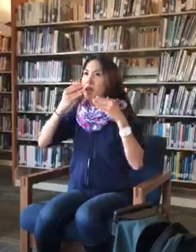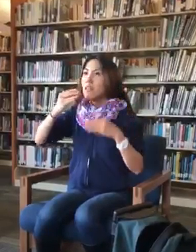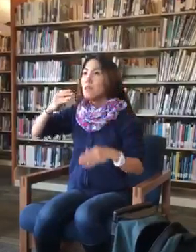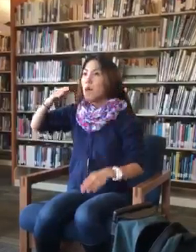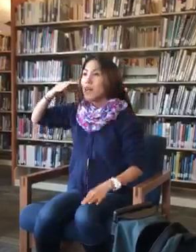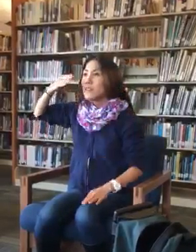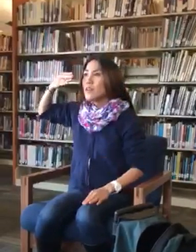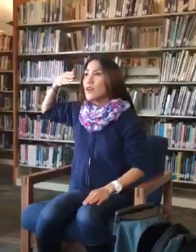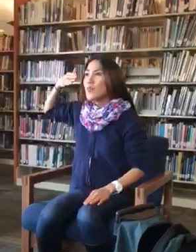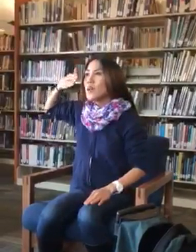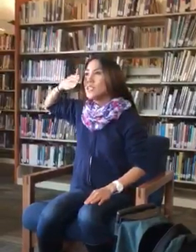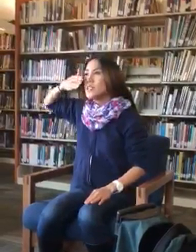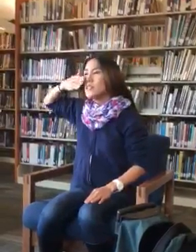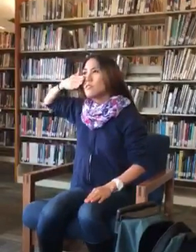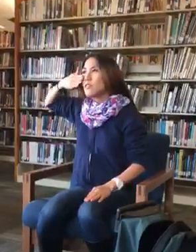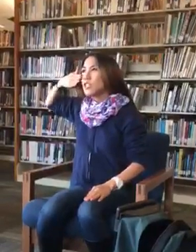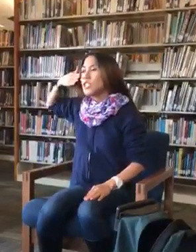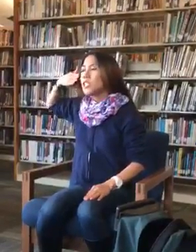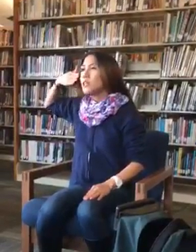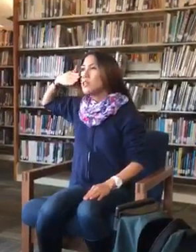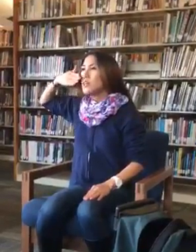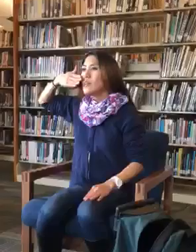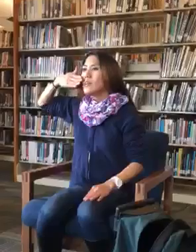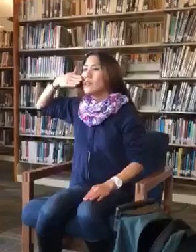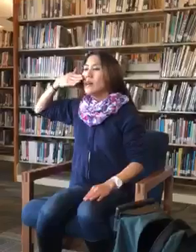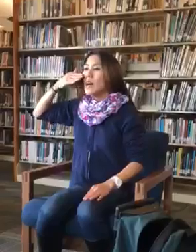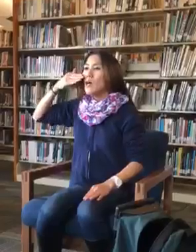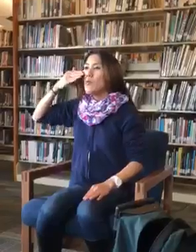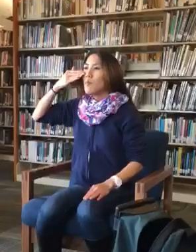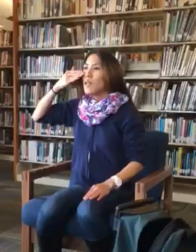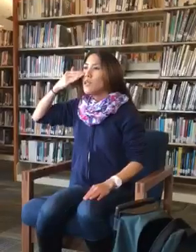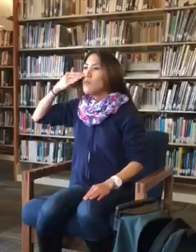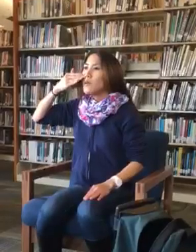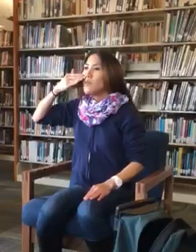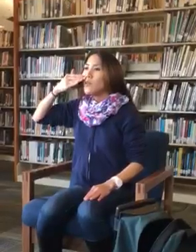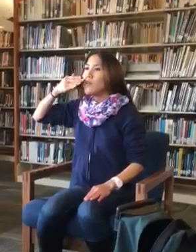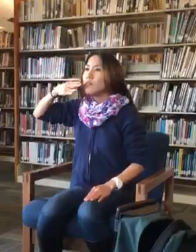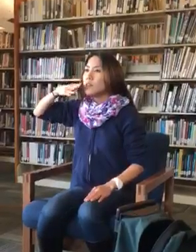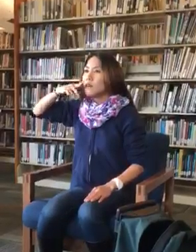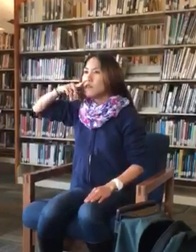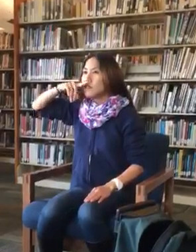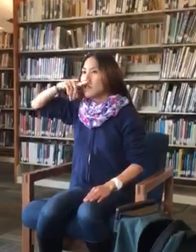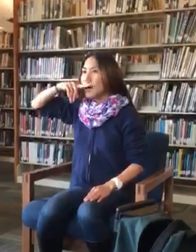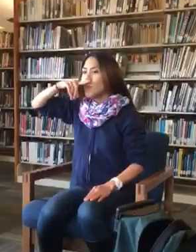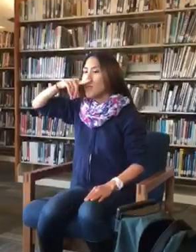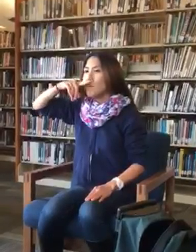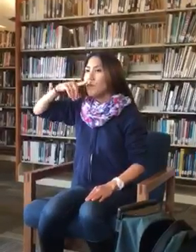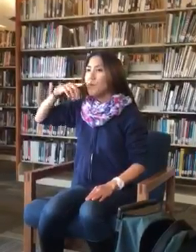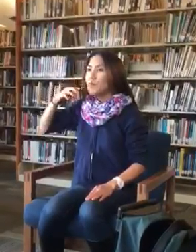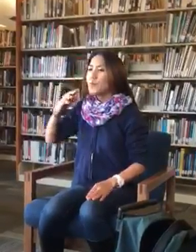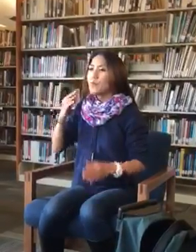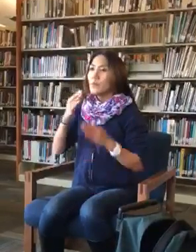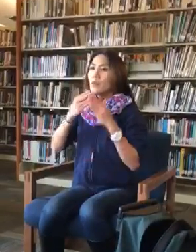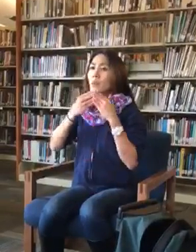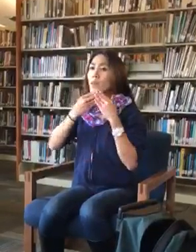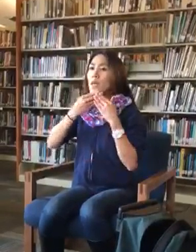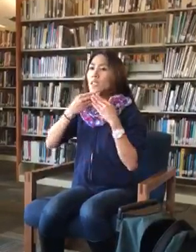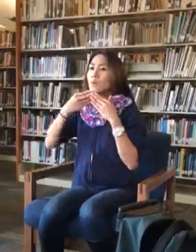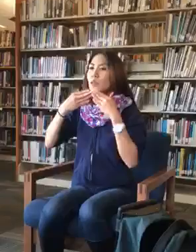The maxillary branch is your cheek, a little bit of your nose, and also the top lip. The mandibular